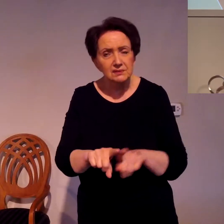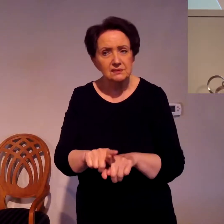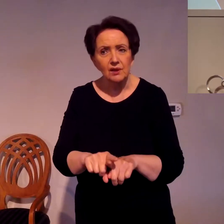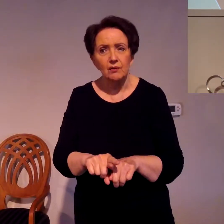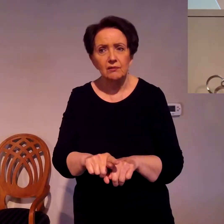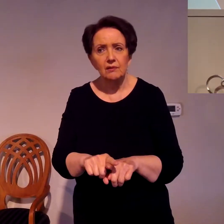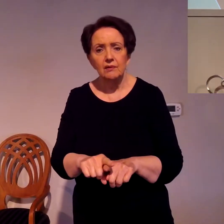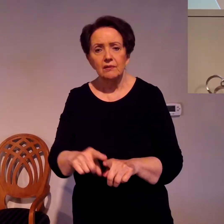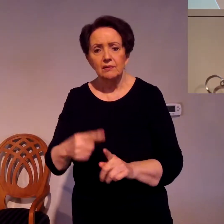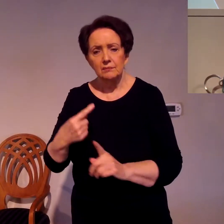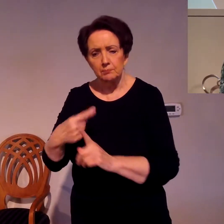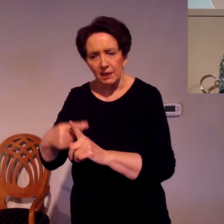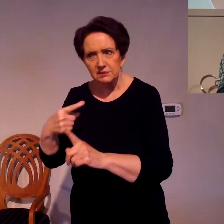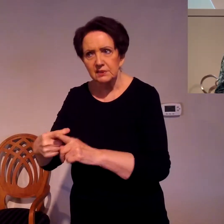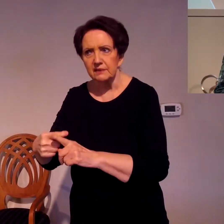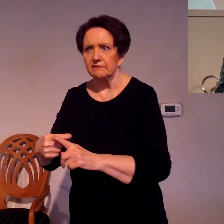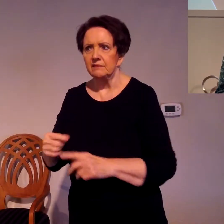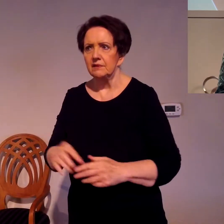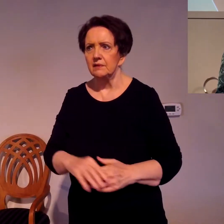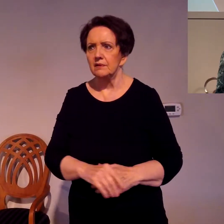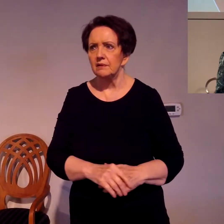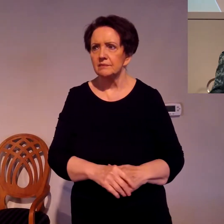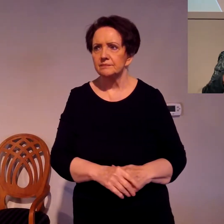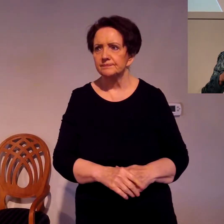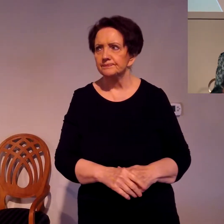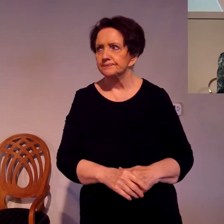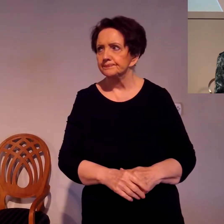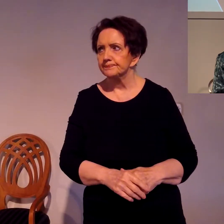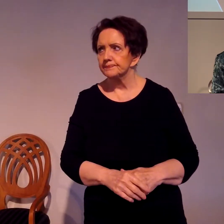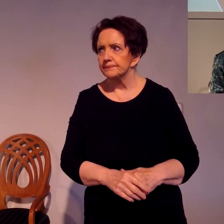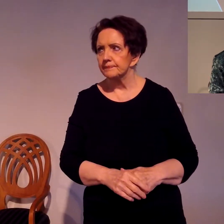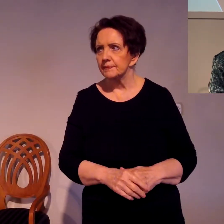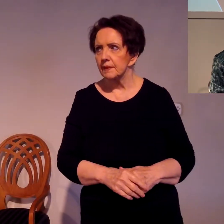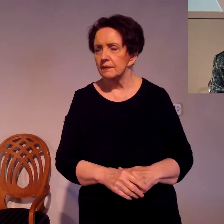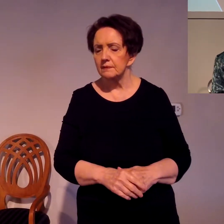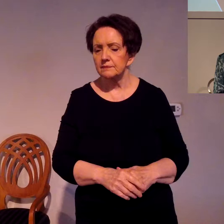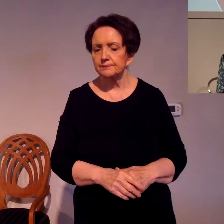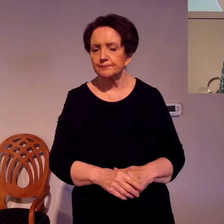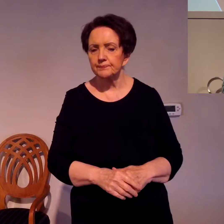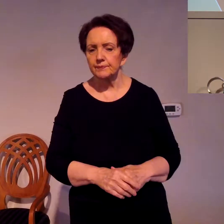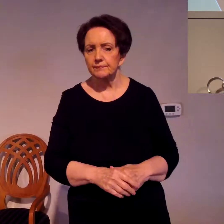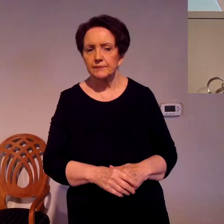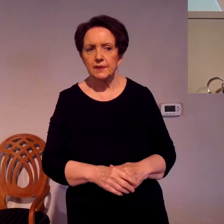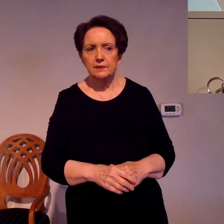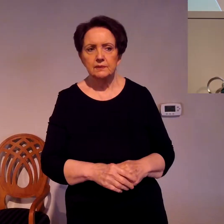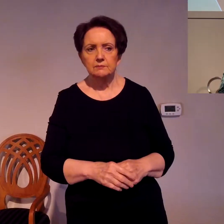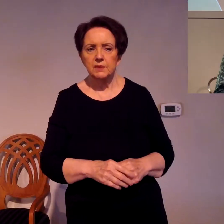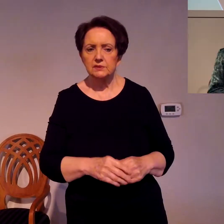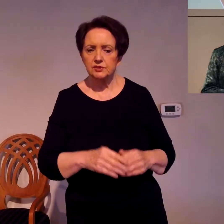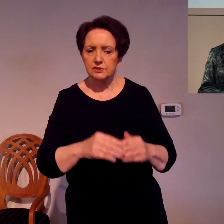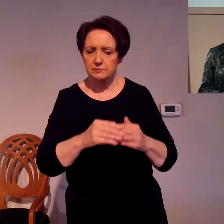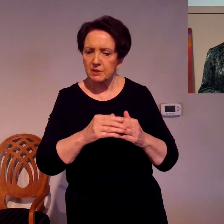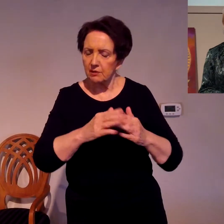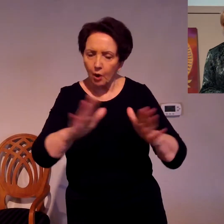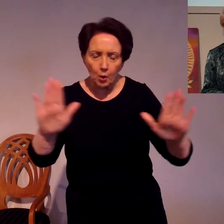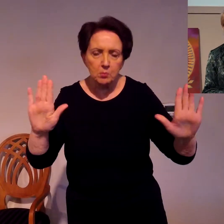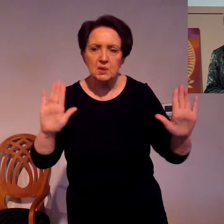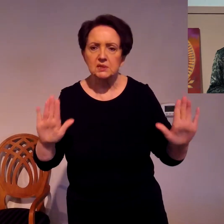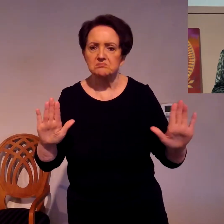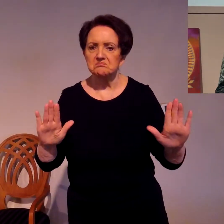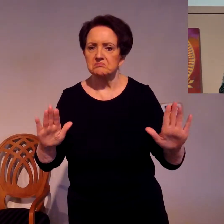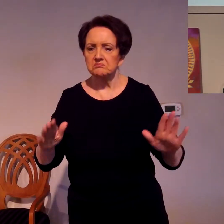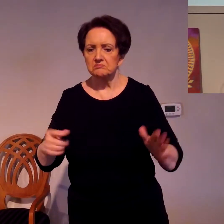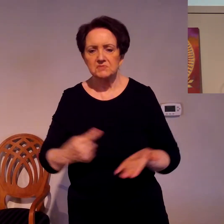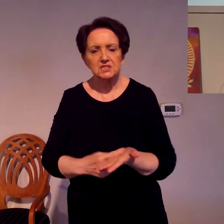on between us positively. But to bring that open and to the surface, how vulnerable